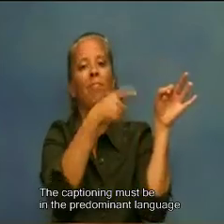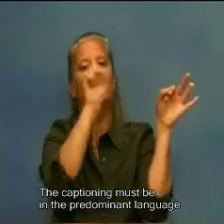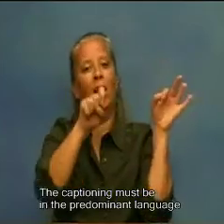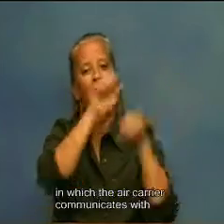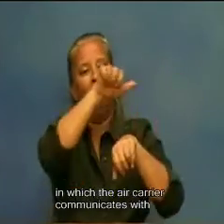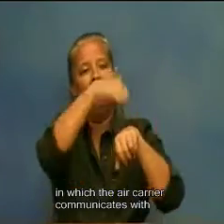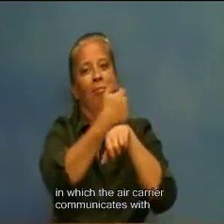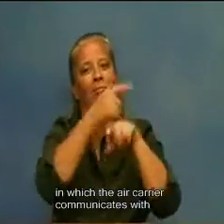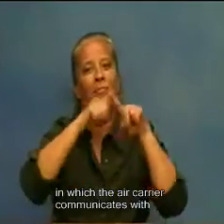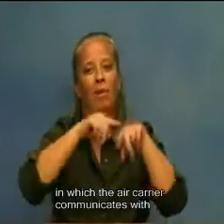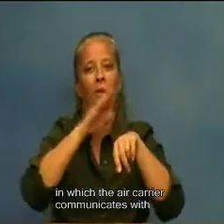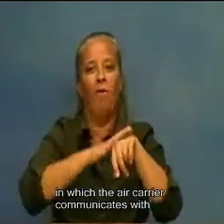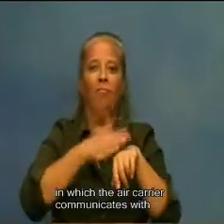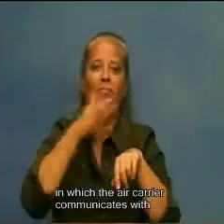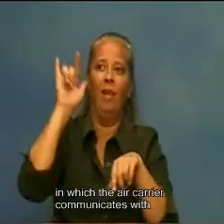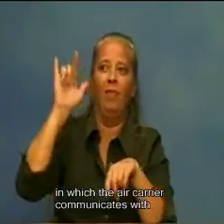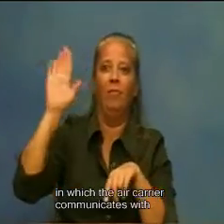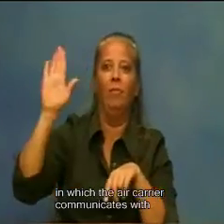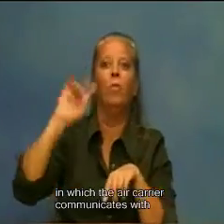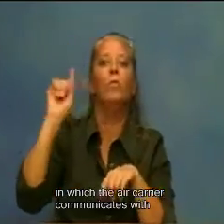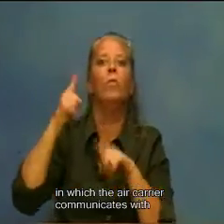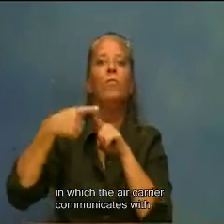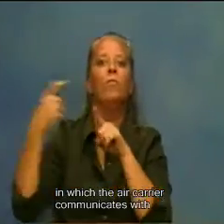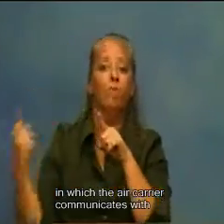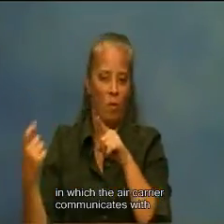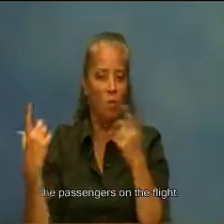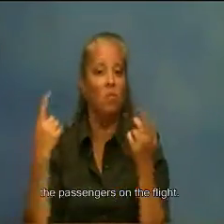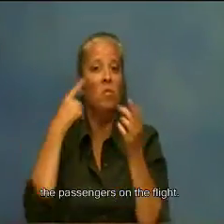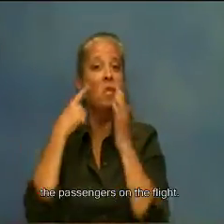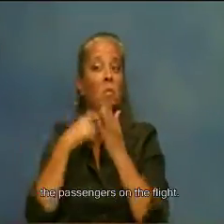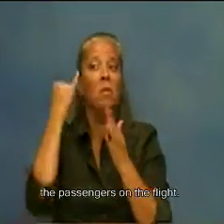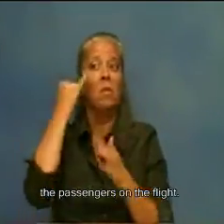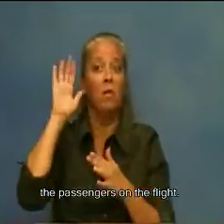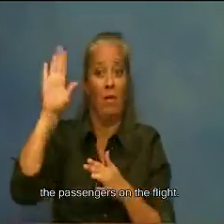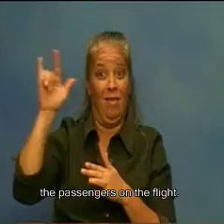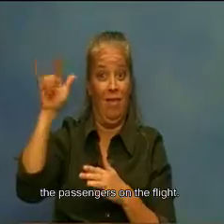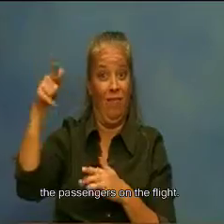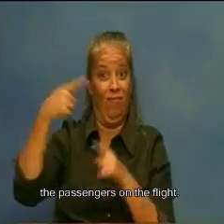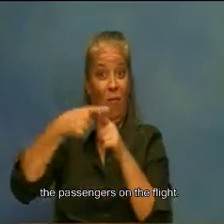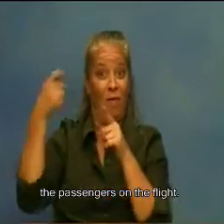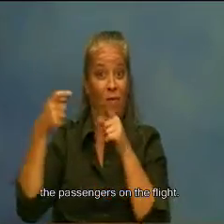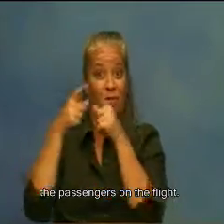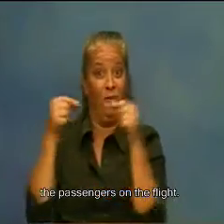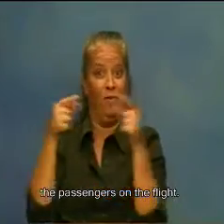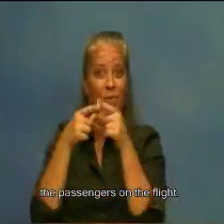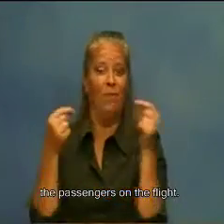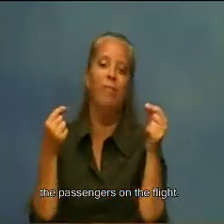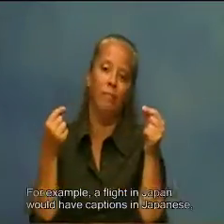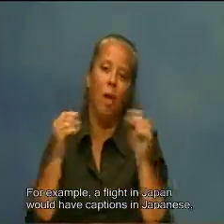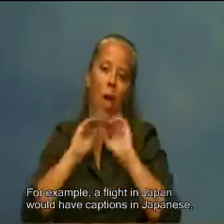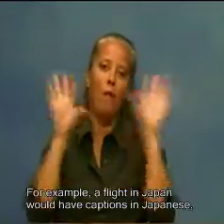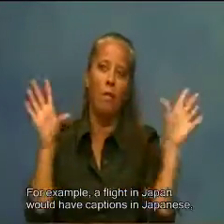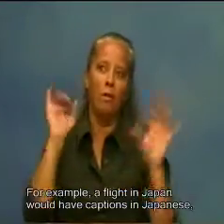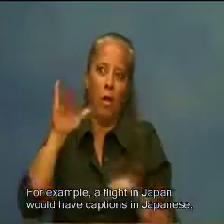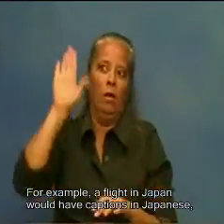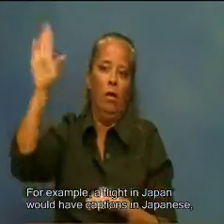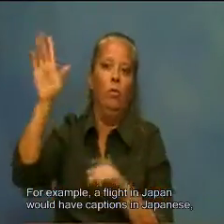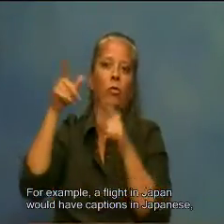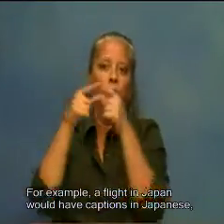The captioning must be in the predominant language in which the air carrier communicates with the passengers on the flight. For example,